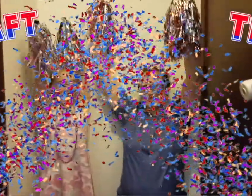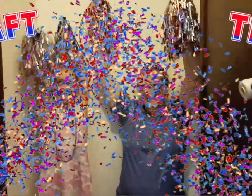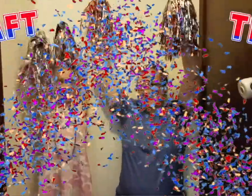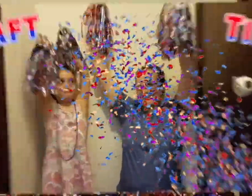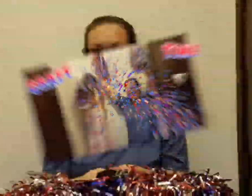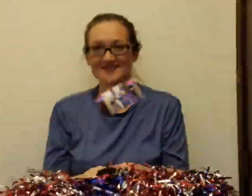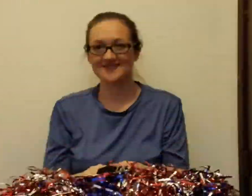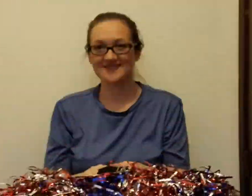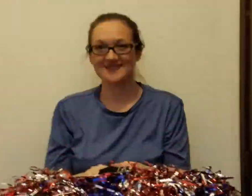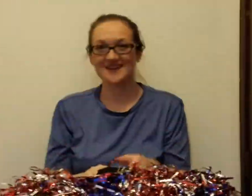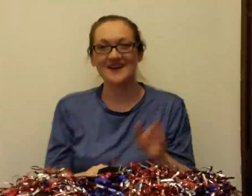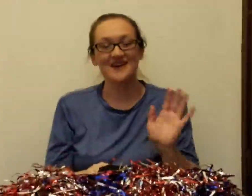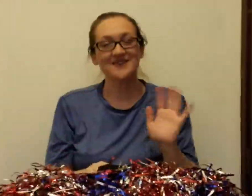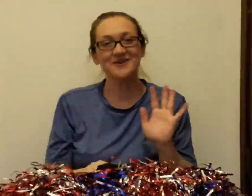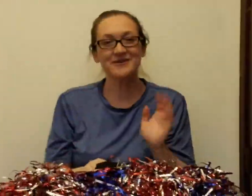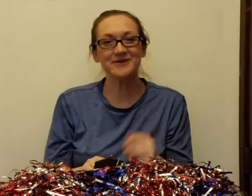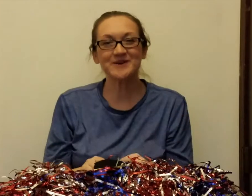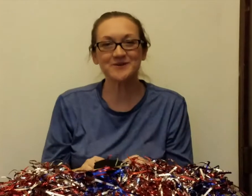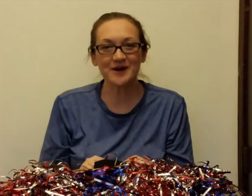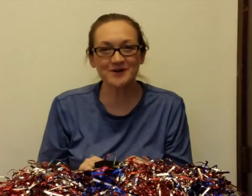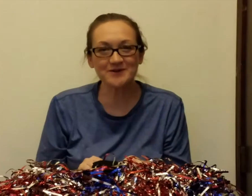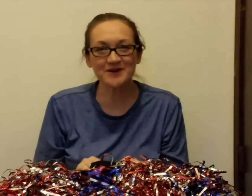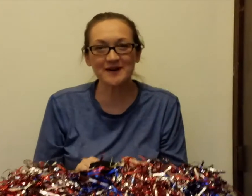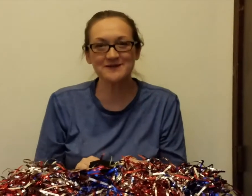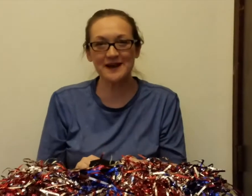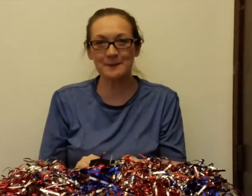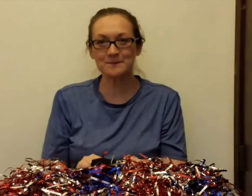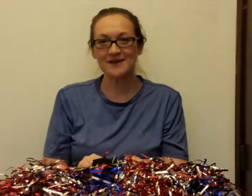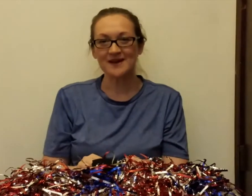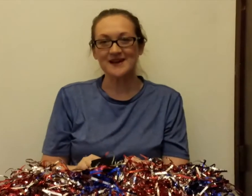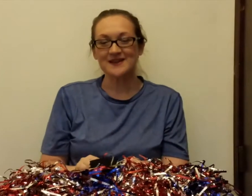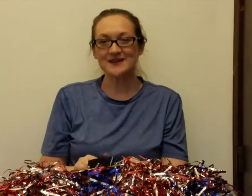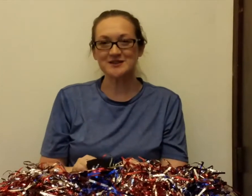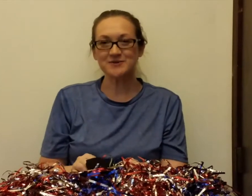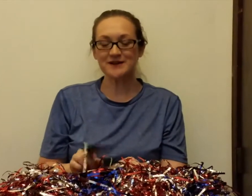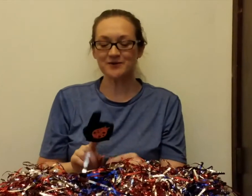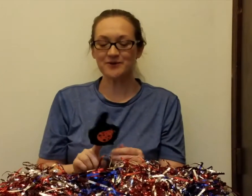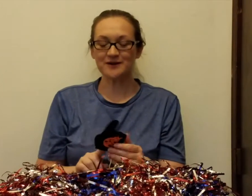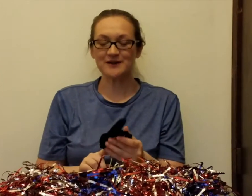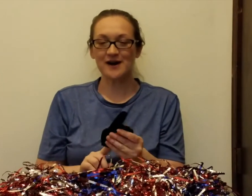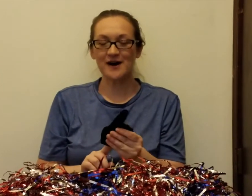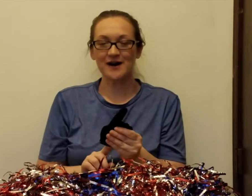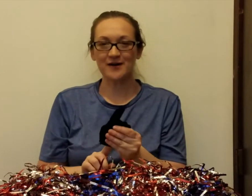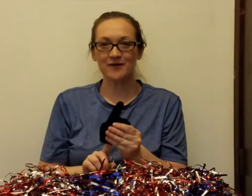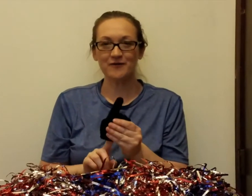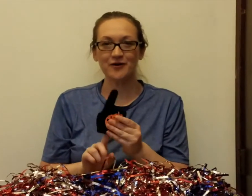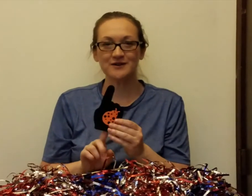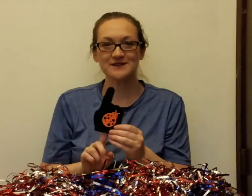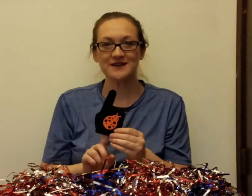Time! Hello, everyone. Welcome to Craft Time. This week, we're focusing